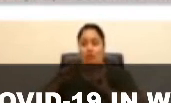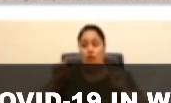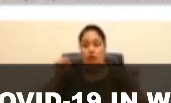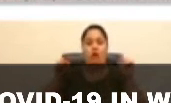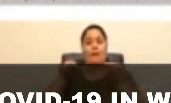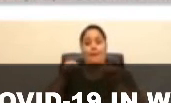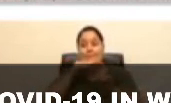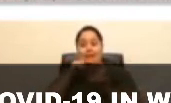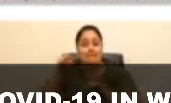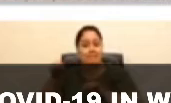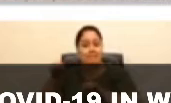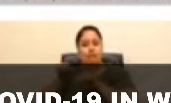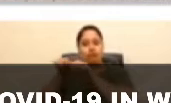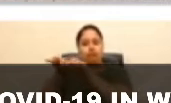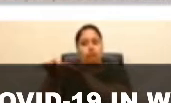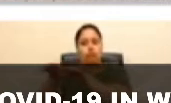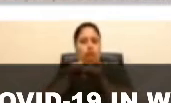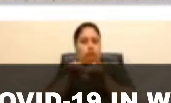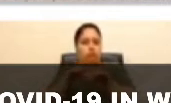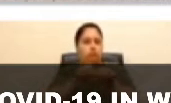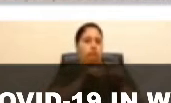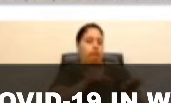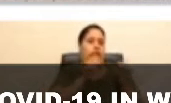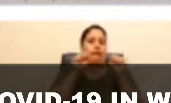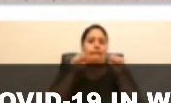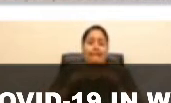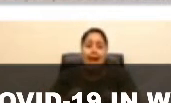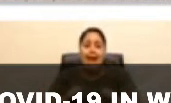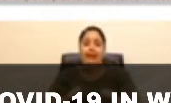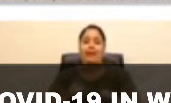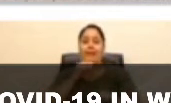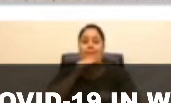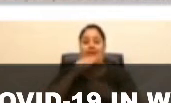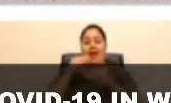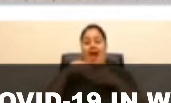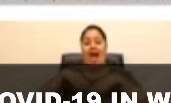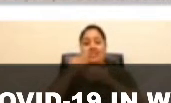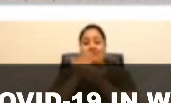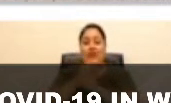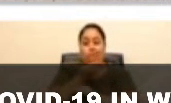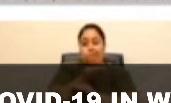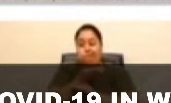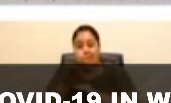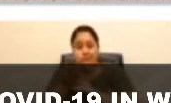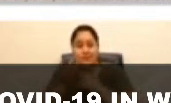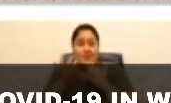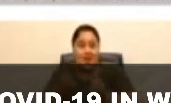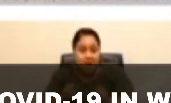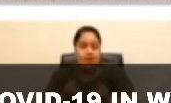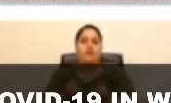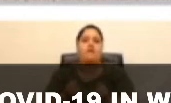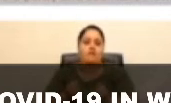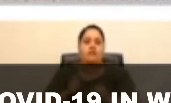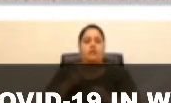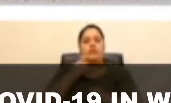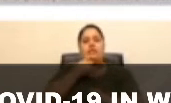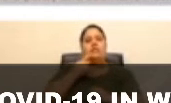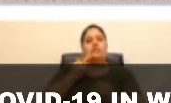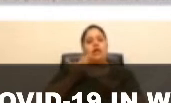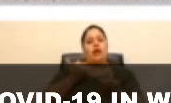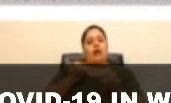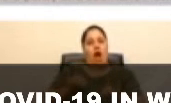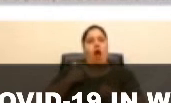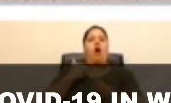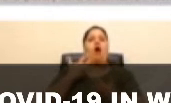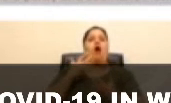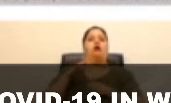capacity to spread the disease. And so the more active cases that we know are around, the more likely it is that we are going